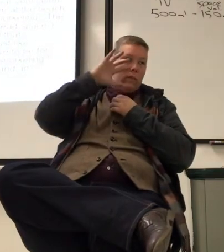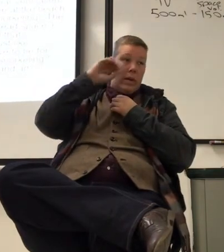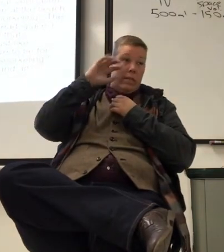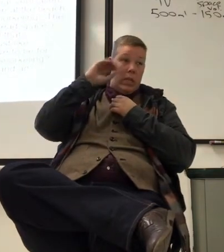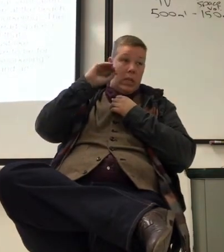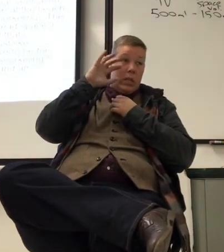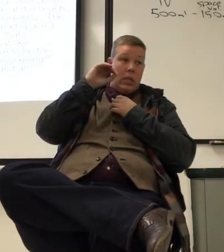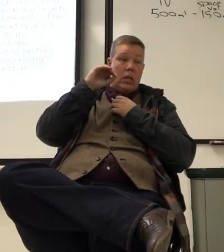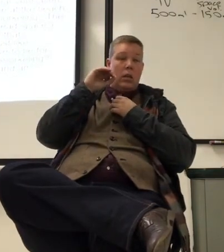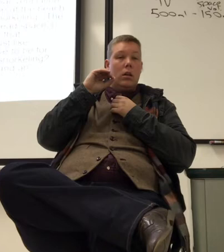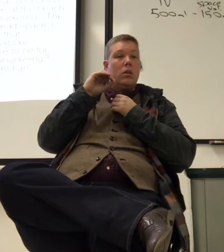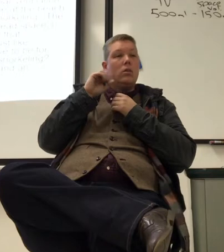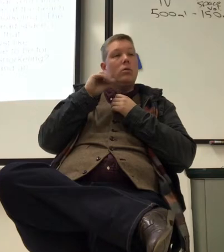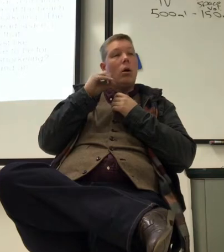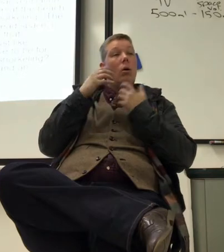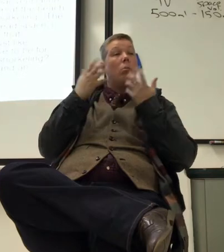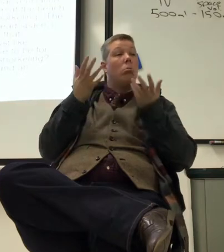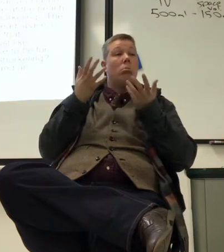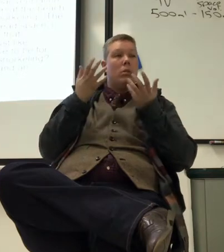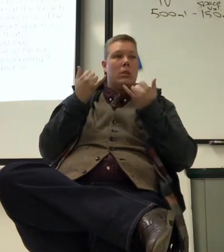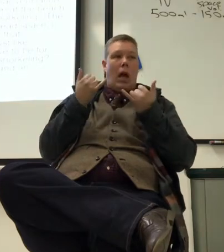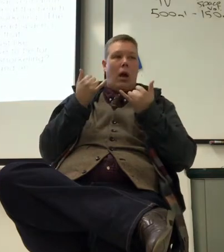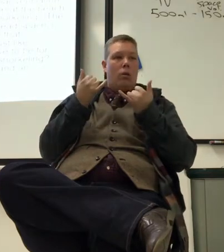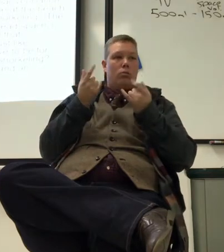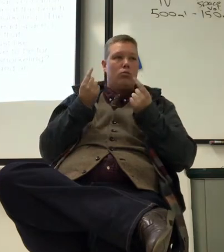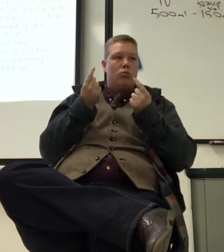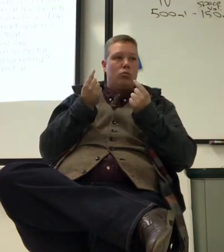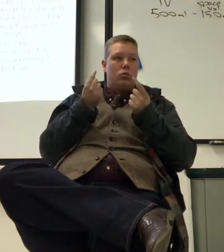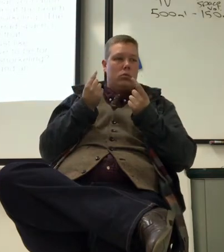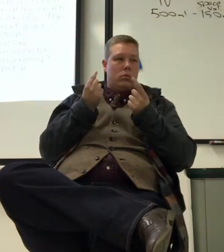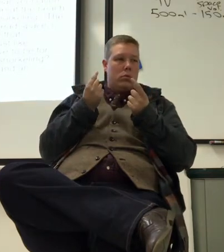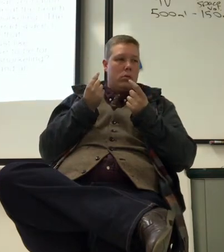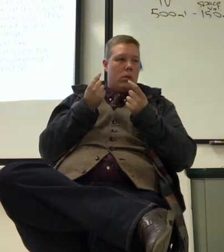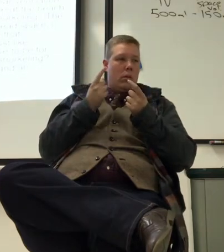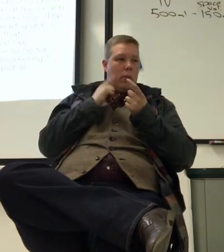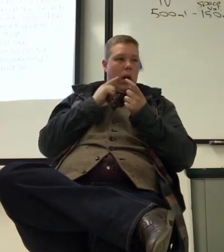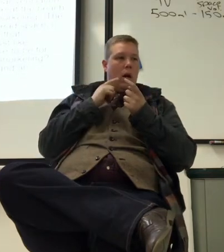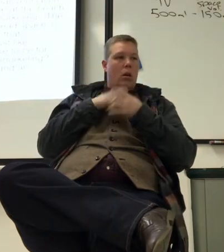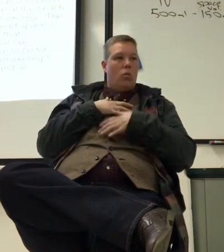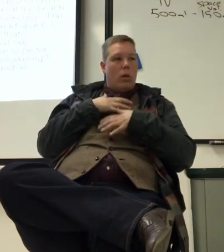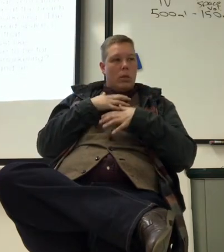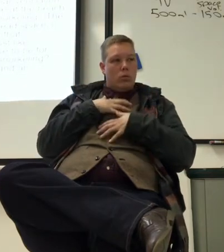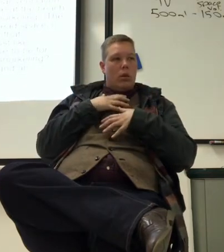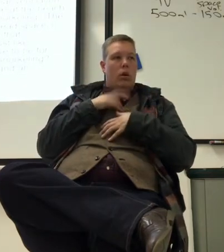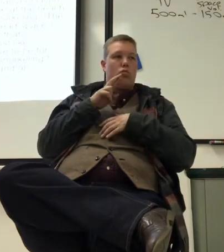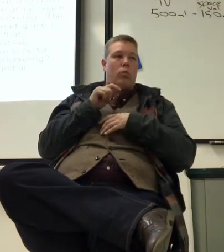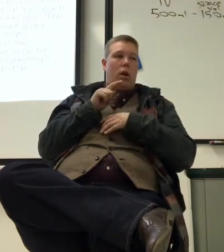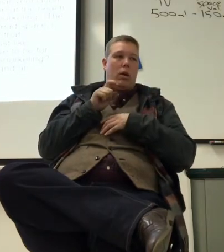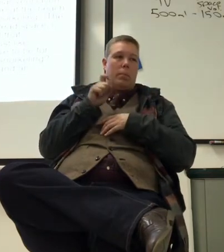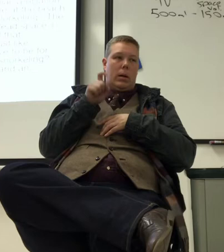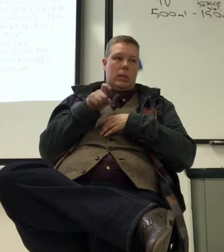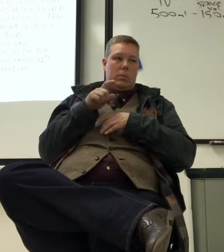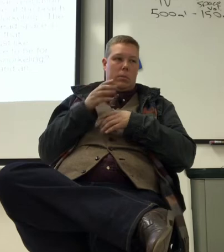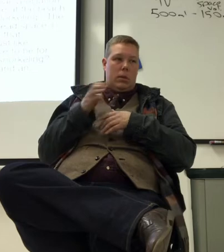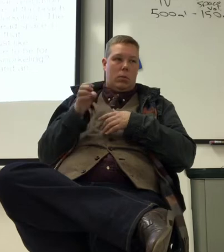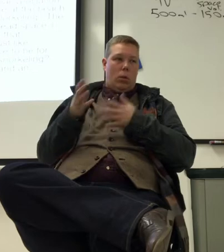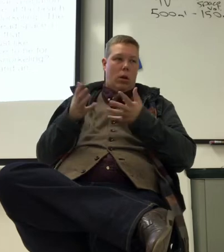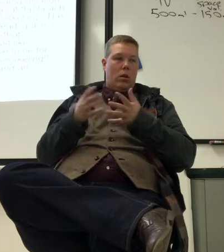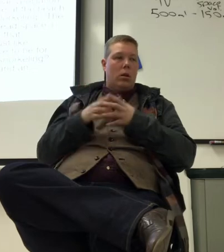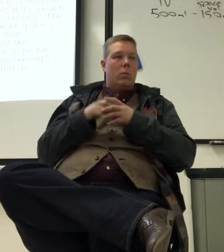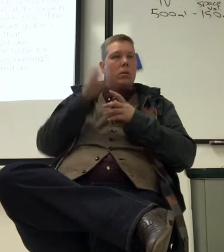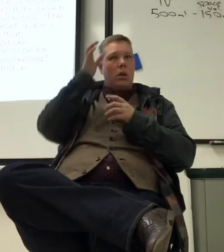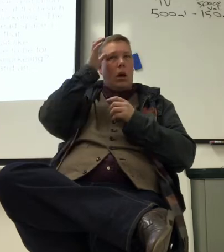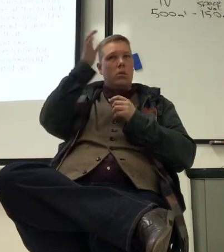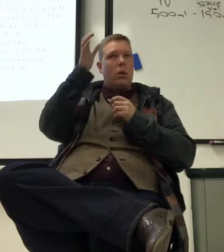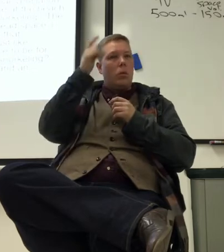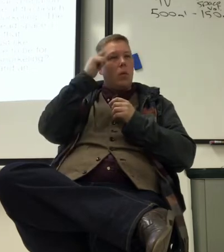And the question is, well, now, what's her respiratory rate have to be now? Well, just conceptually, without doing